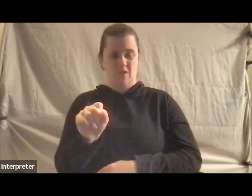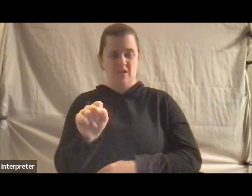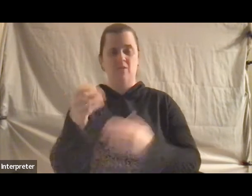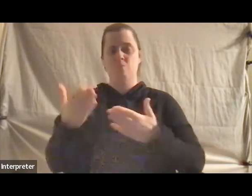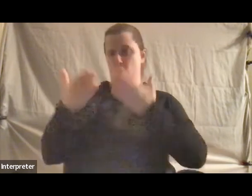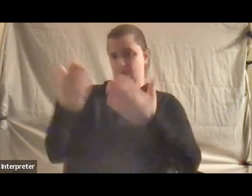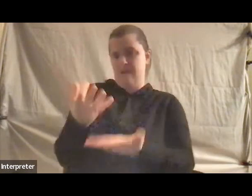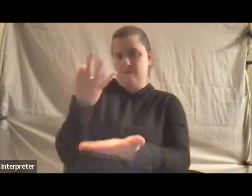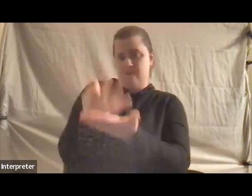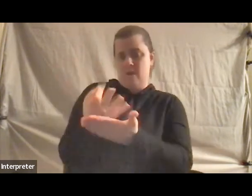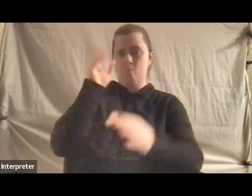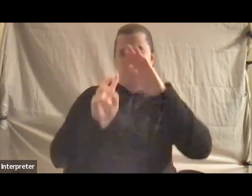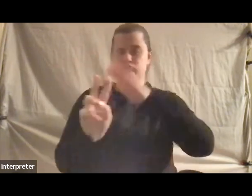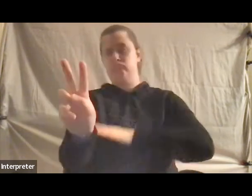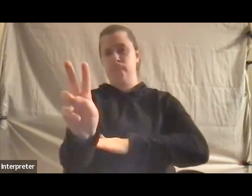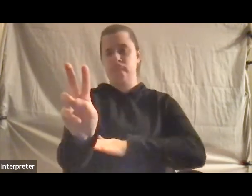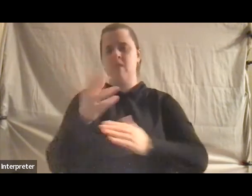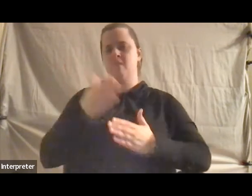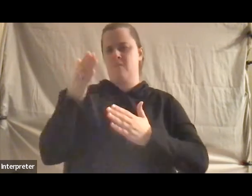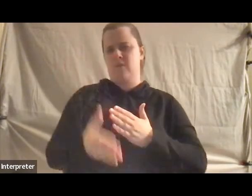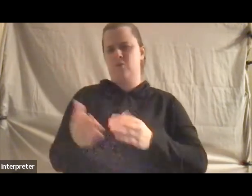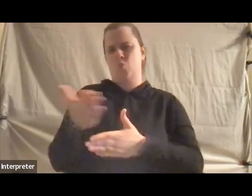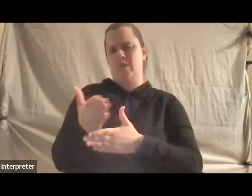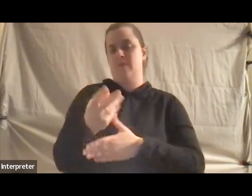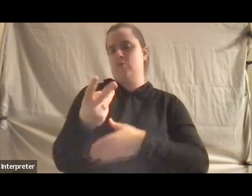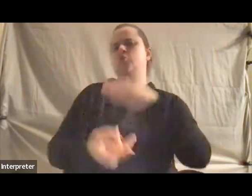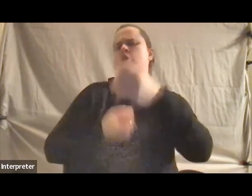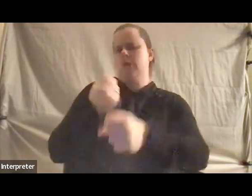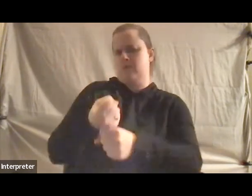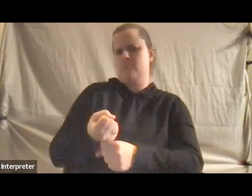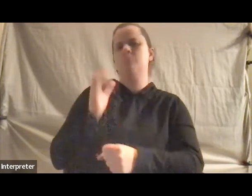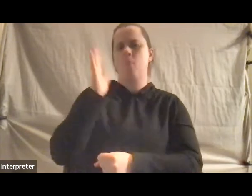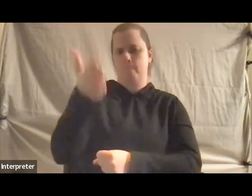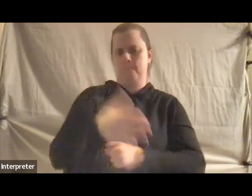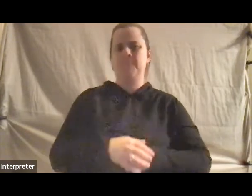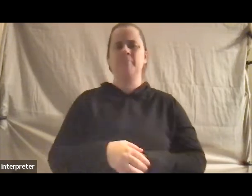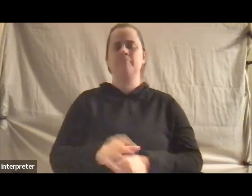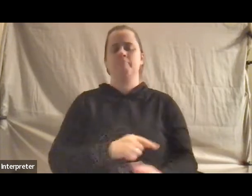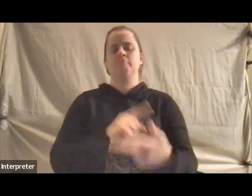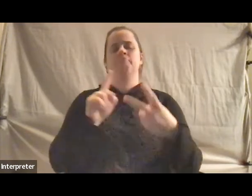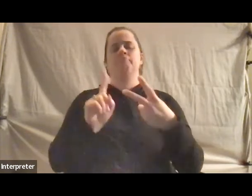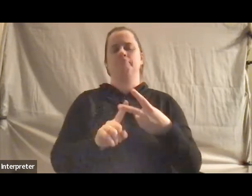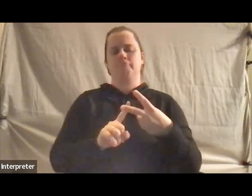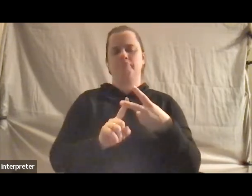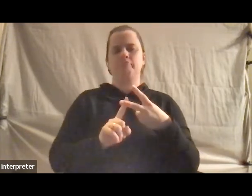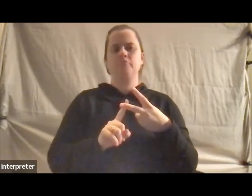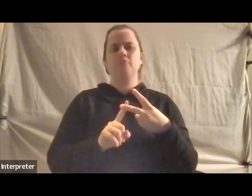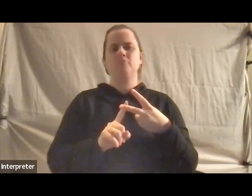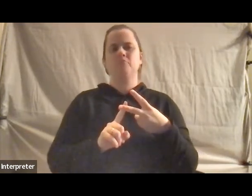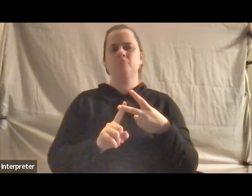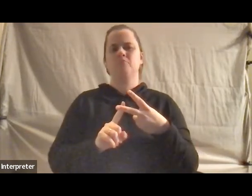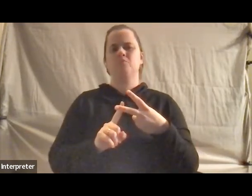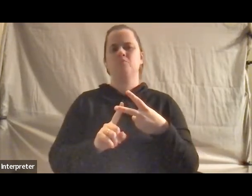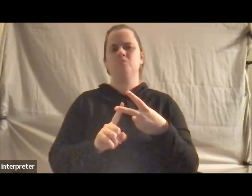and are projected to be completed within 2 years. Number two, we declared a need to